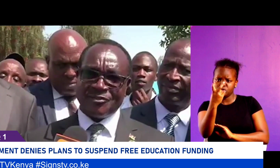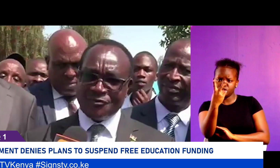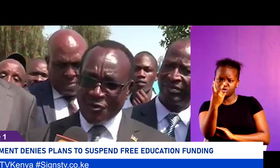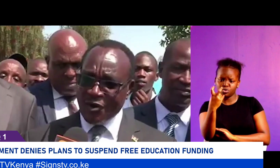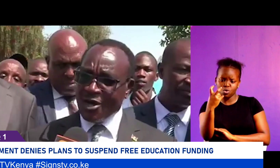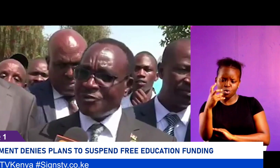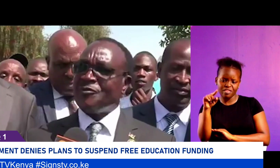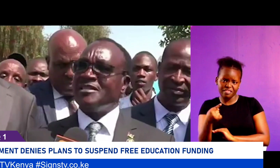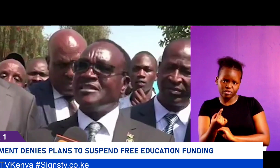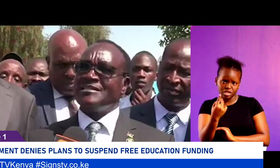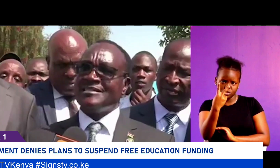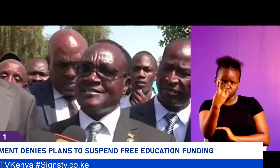22,244 to the